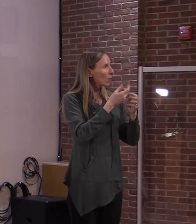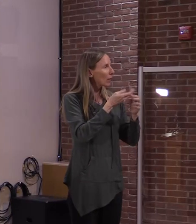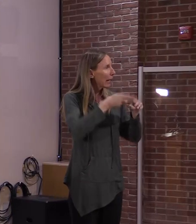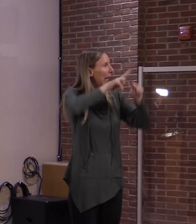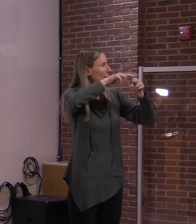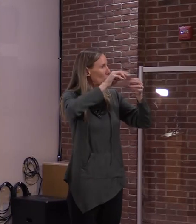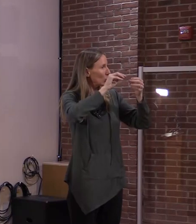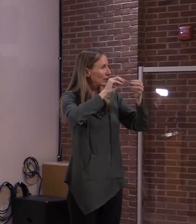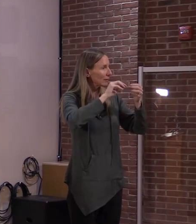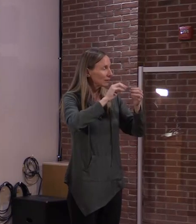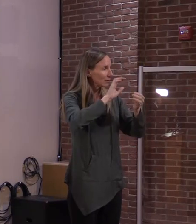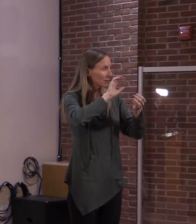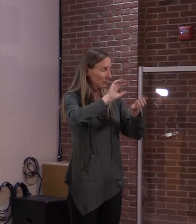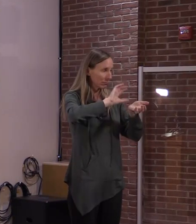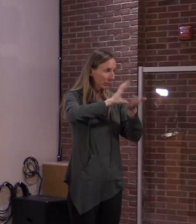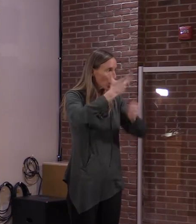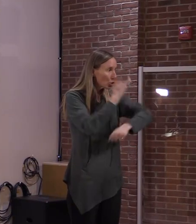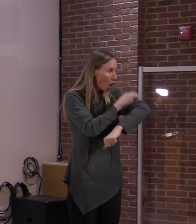Are those numbers